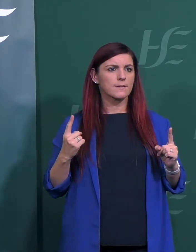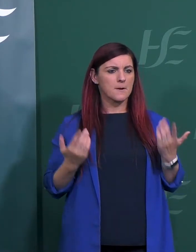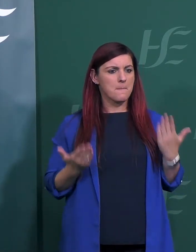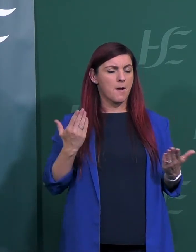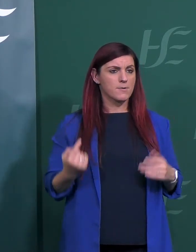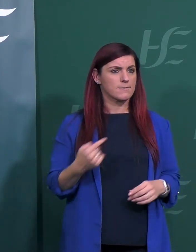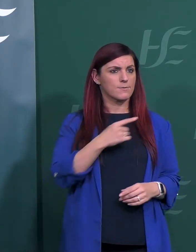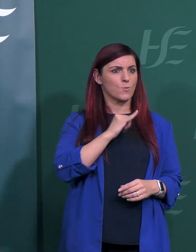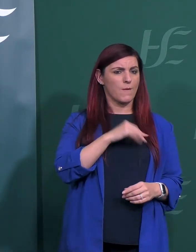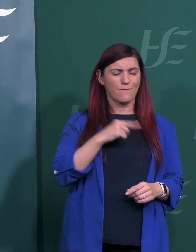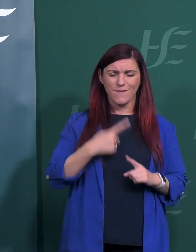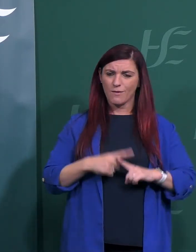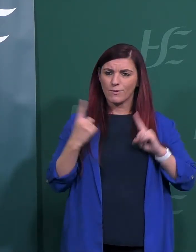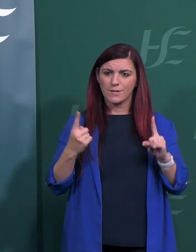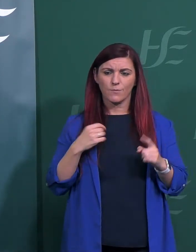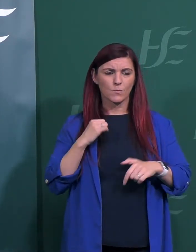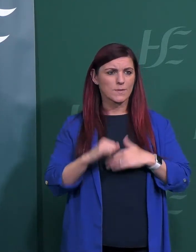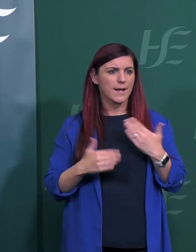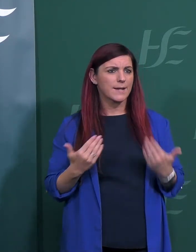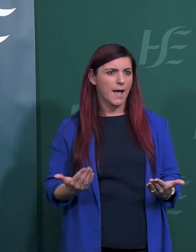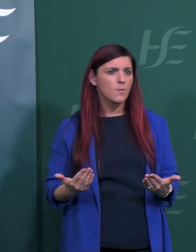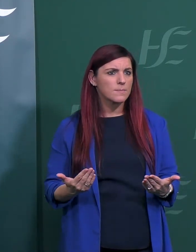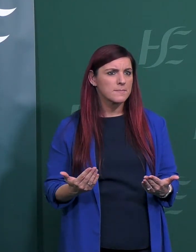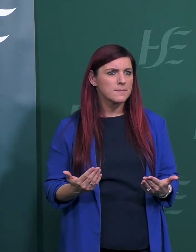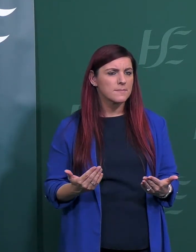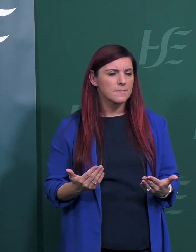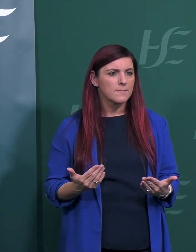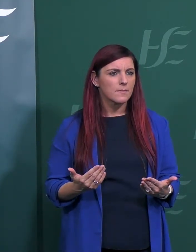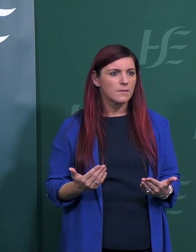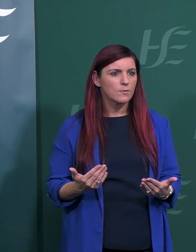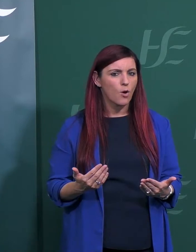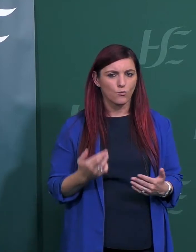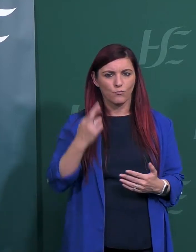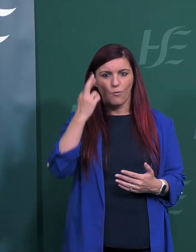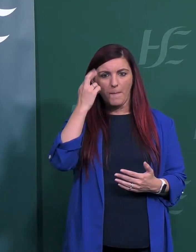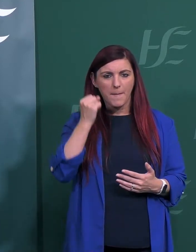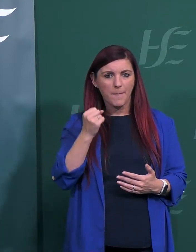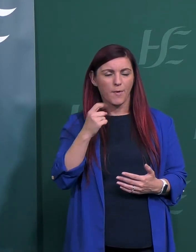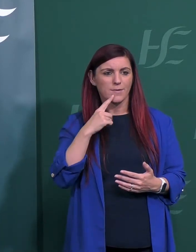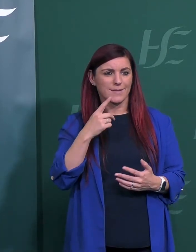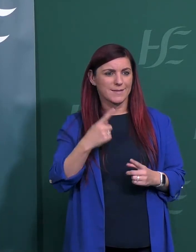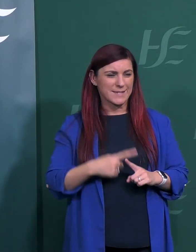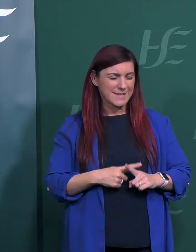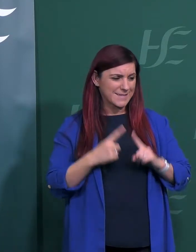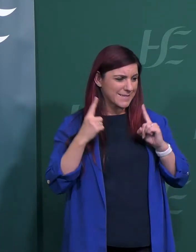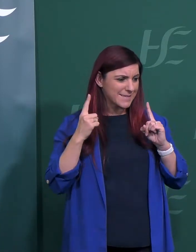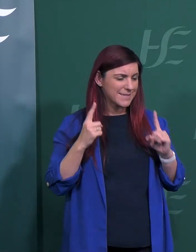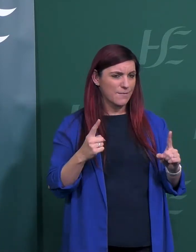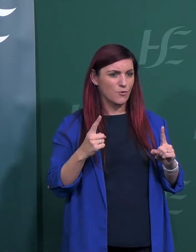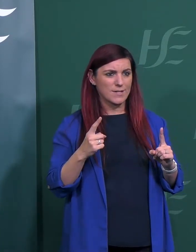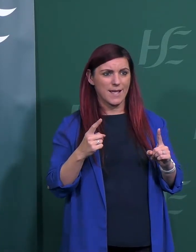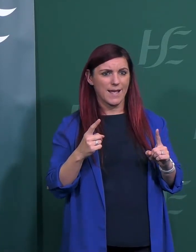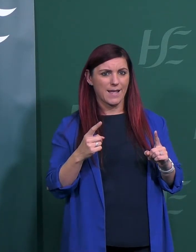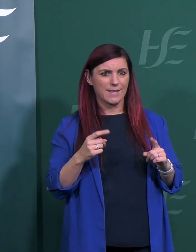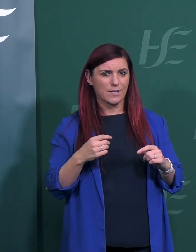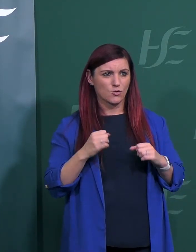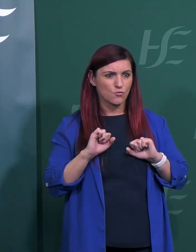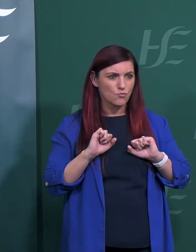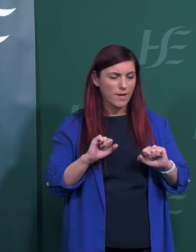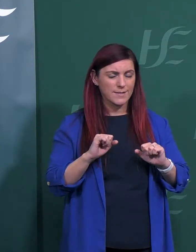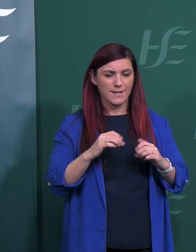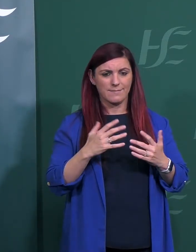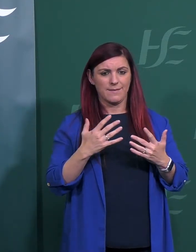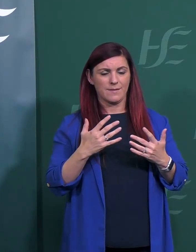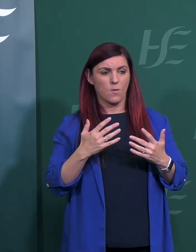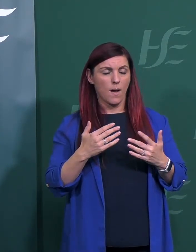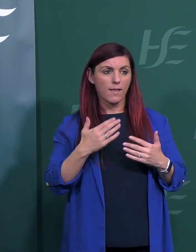were dealing with in January. So while numbers are lower relative, the whole situation is different from a health system and indeed society.